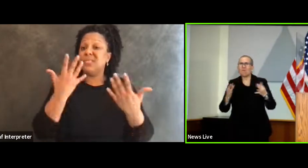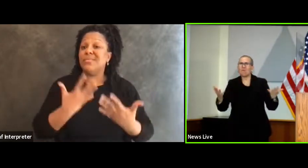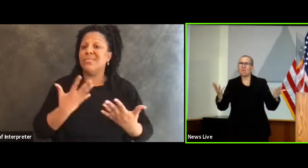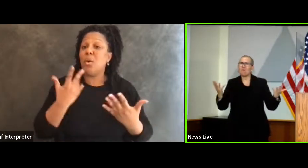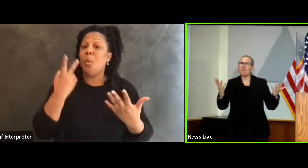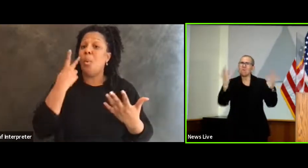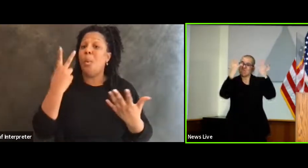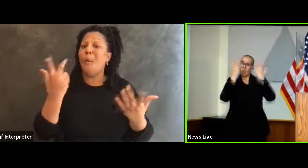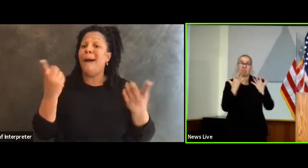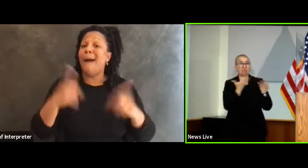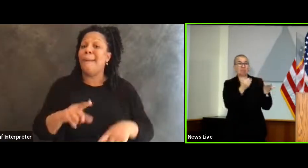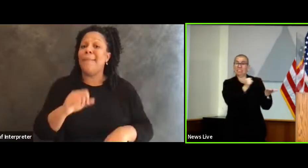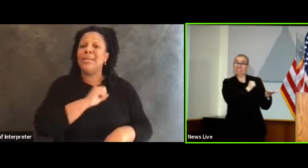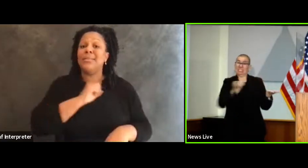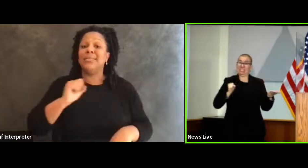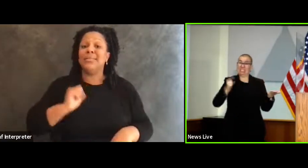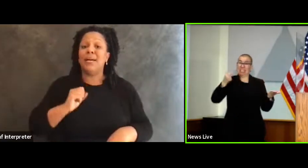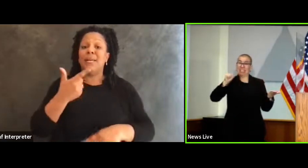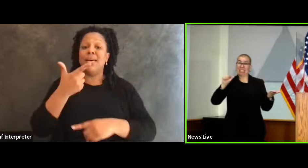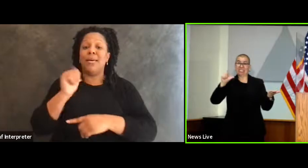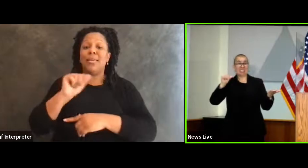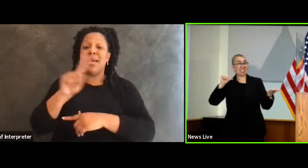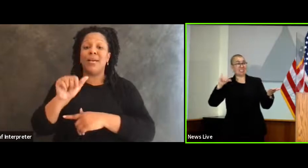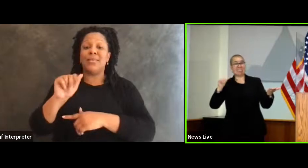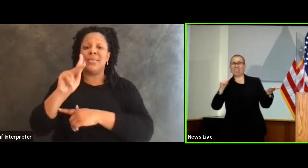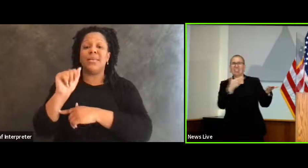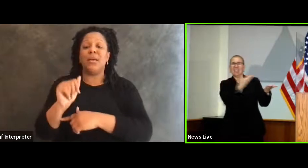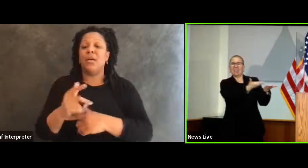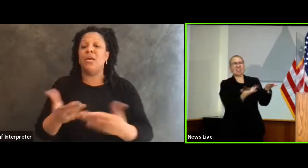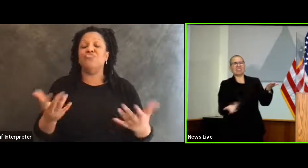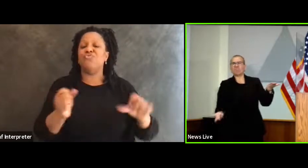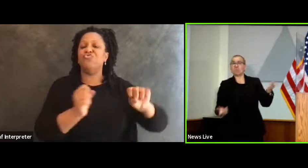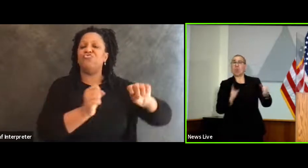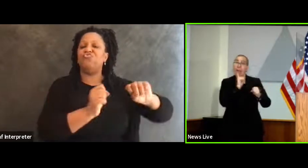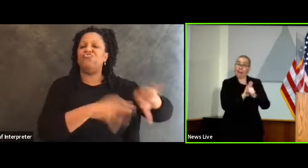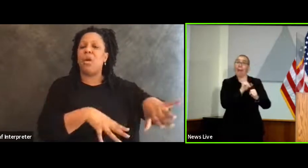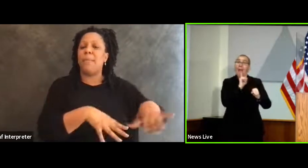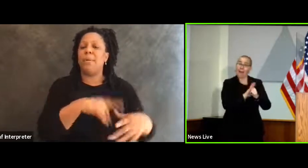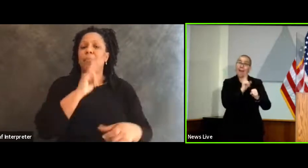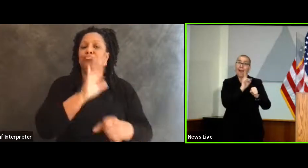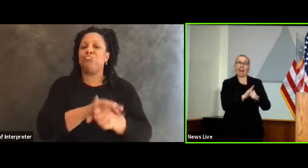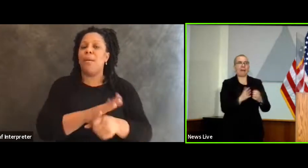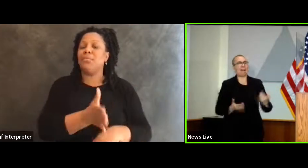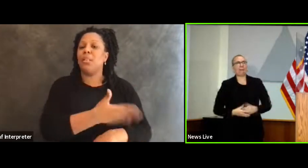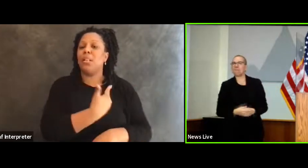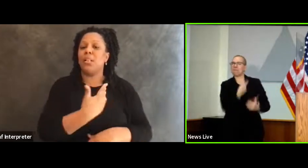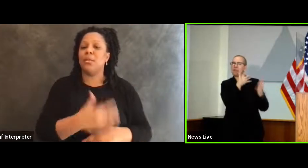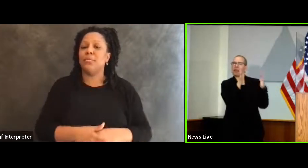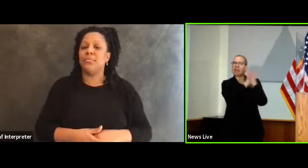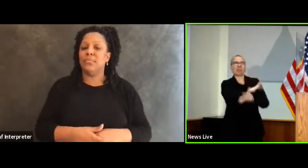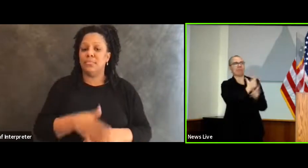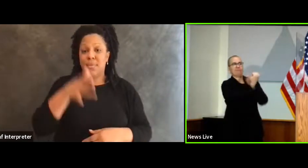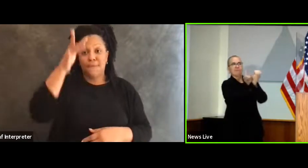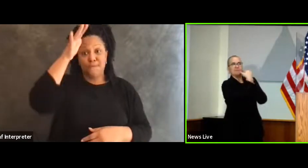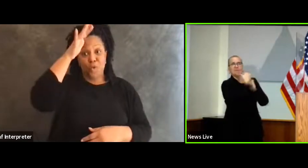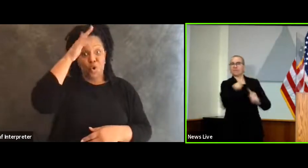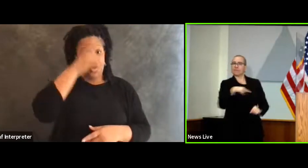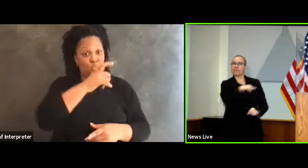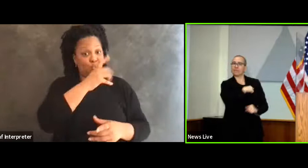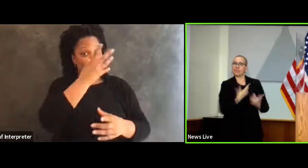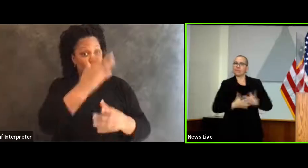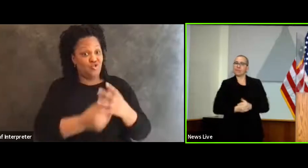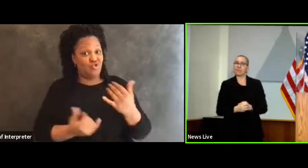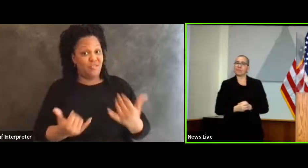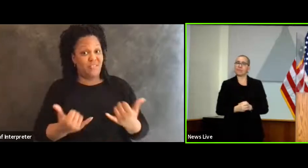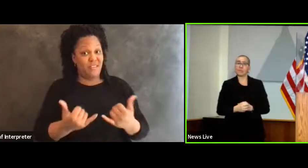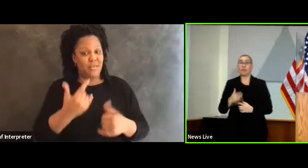not made good on his promises. My father, who is no longer with us, always would say to me and my brothers and others is